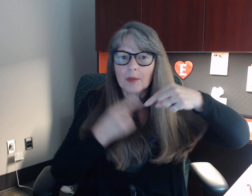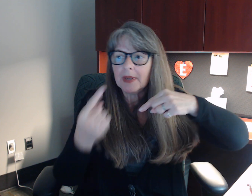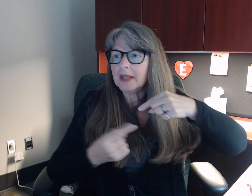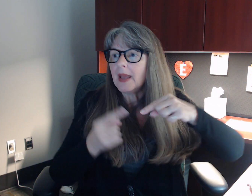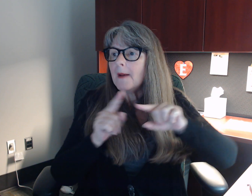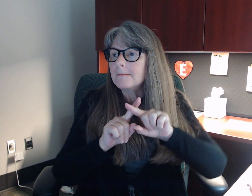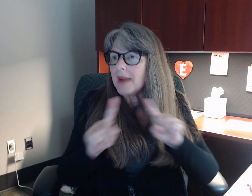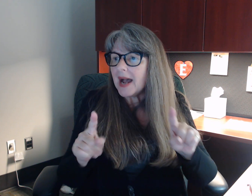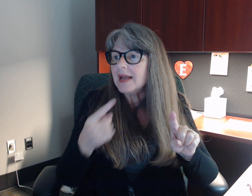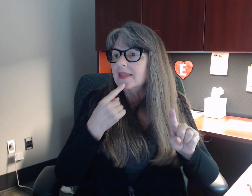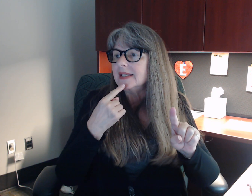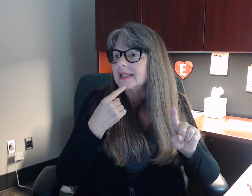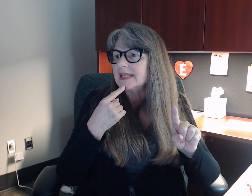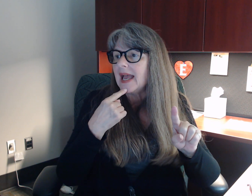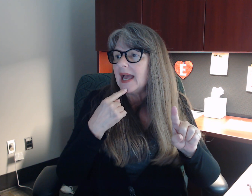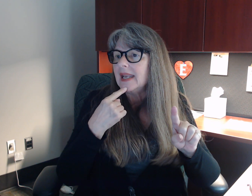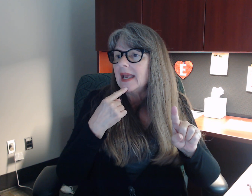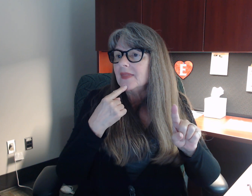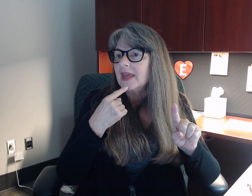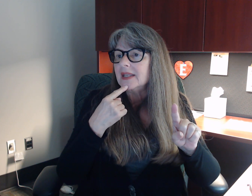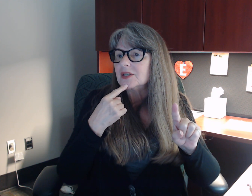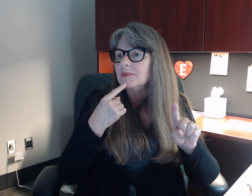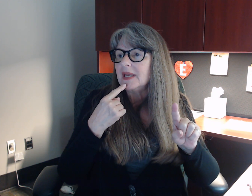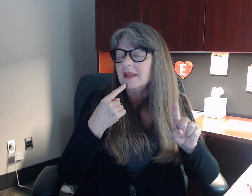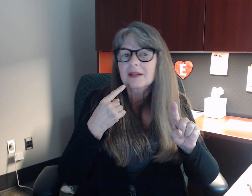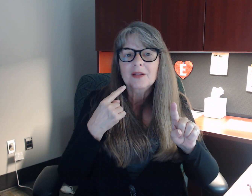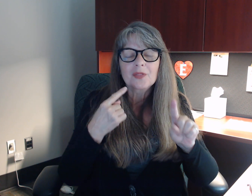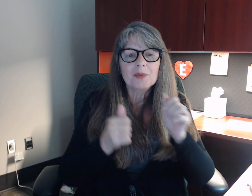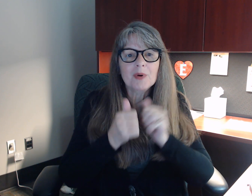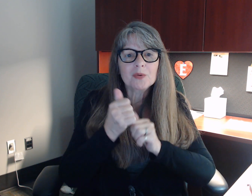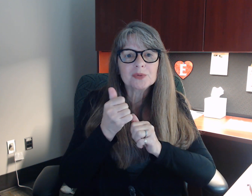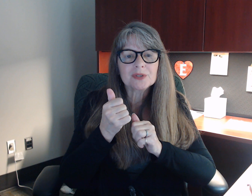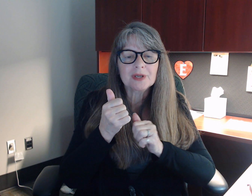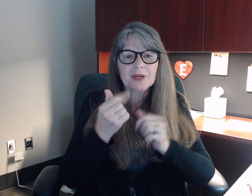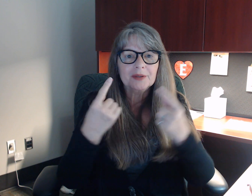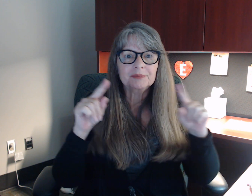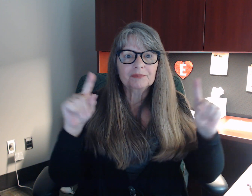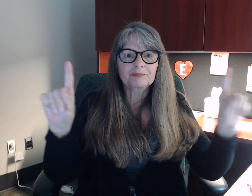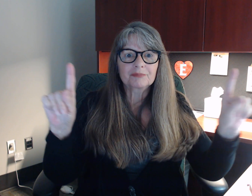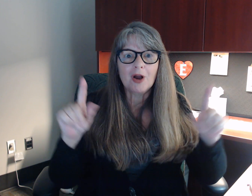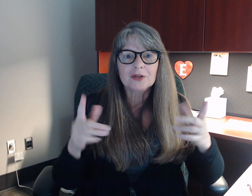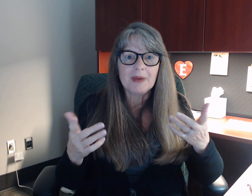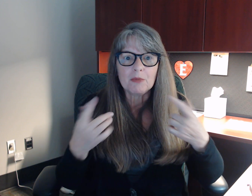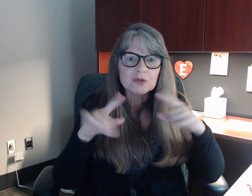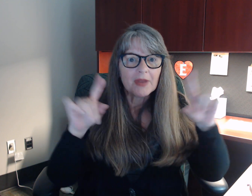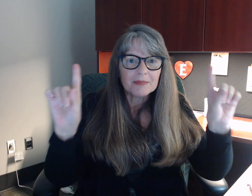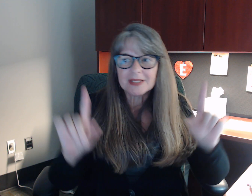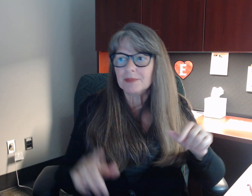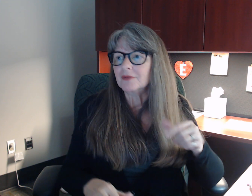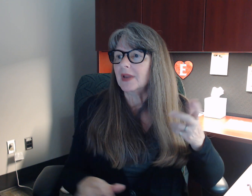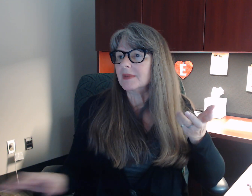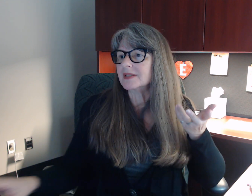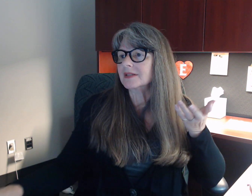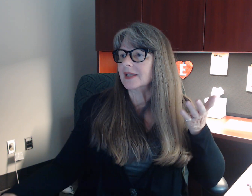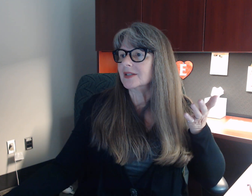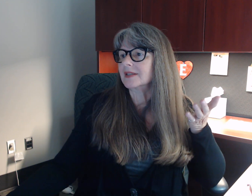orbit, but they said that it's been the most talked about, most famous. I put famous, that's the sign